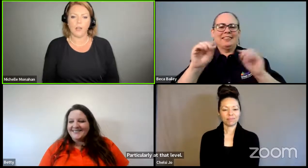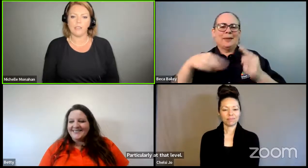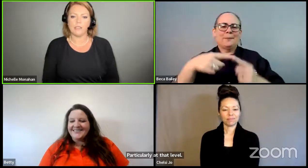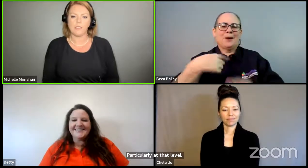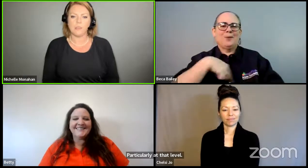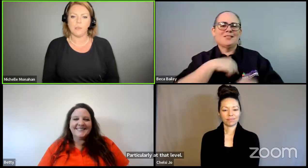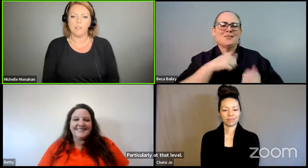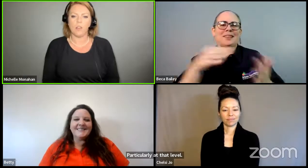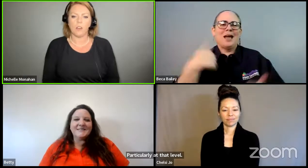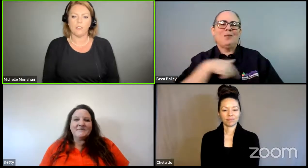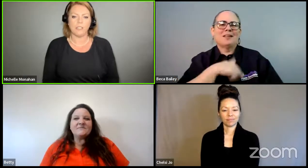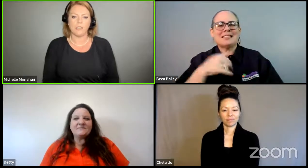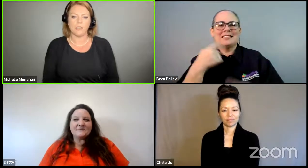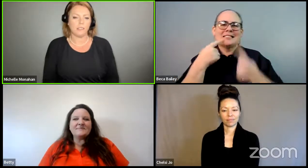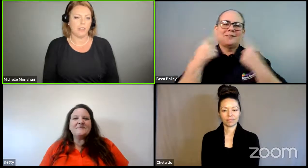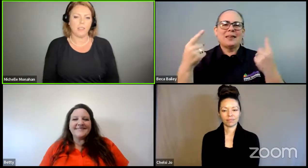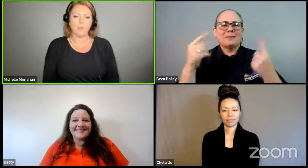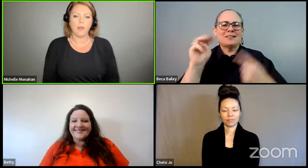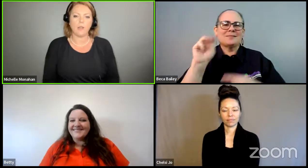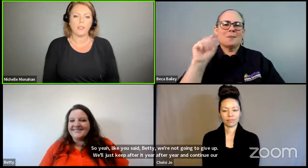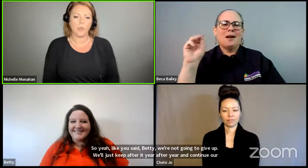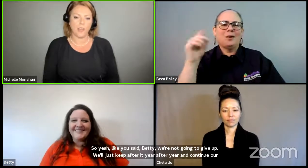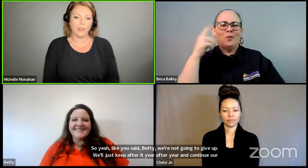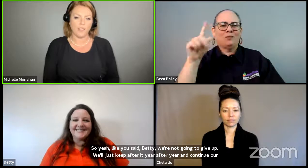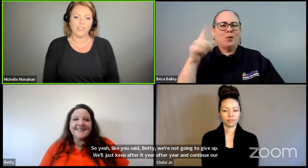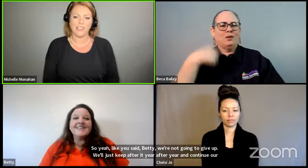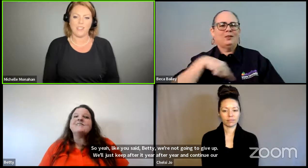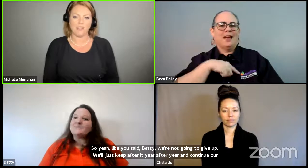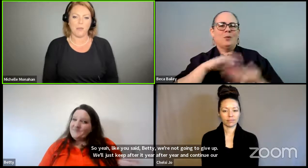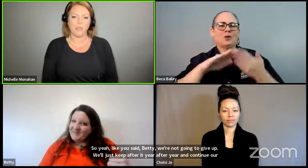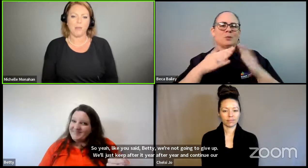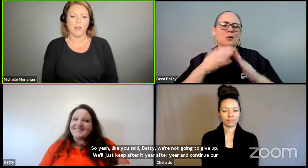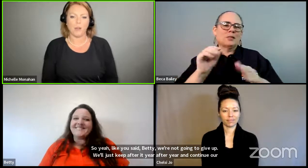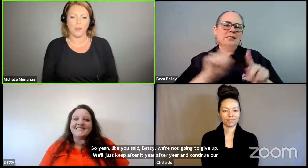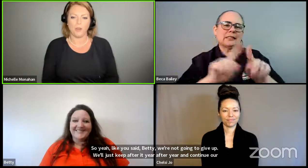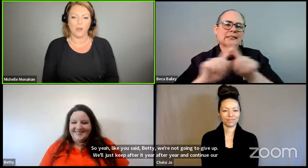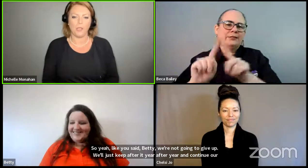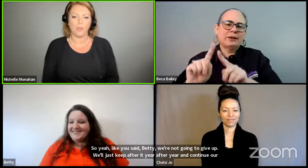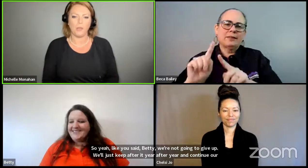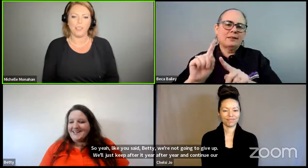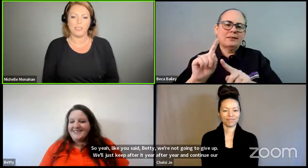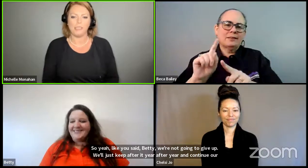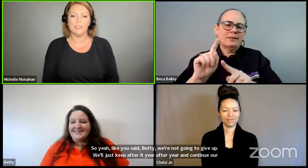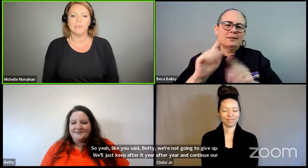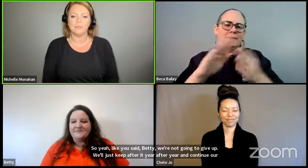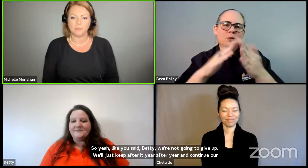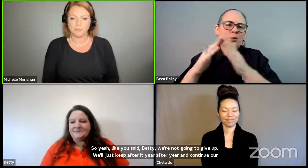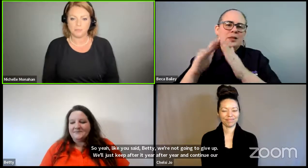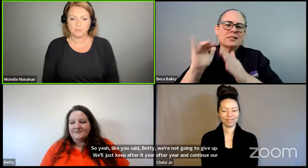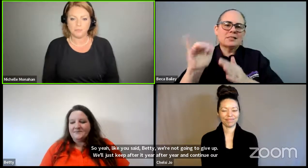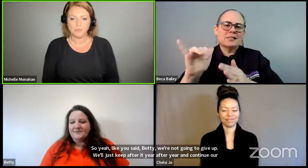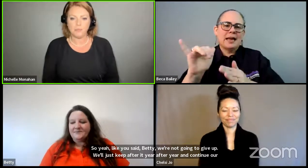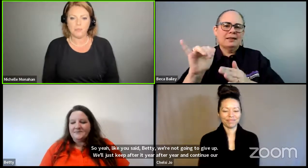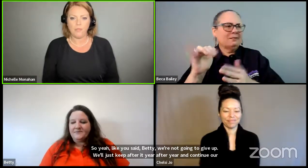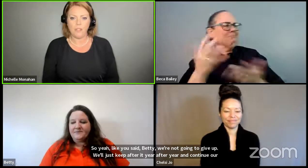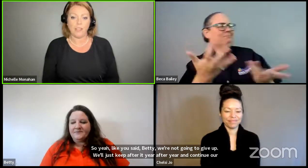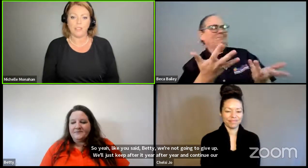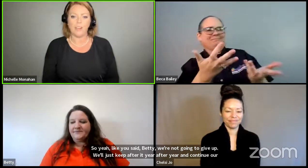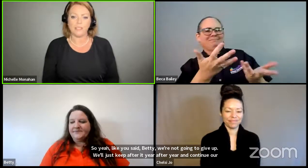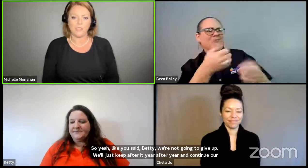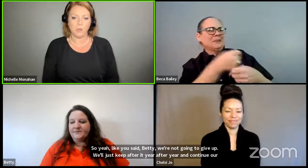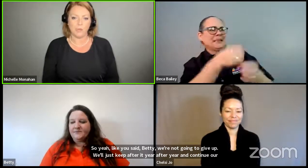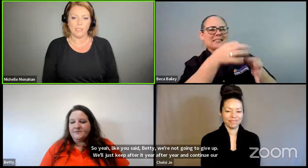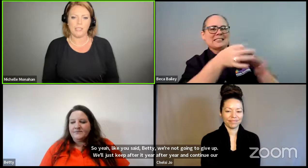our requests to be involved. Nothing about us without us. That's our famous motto for our community